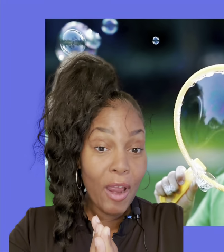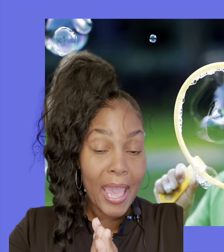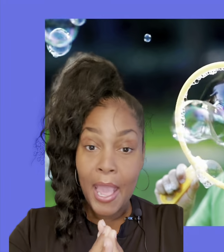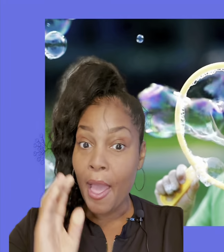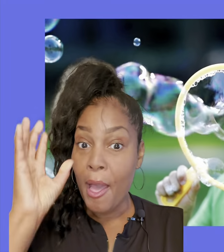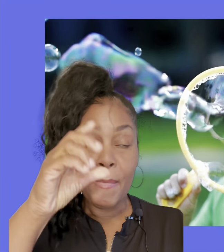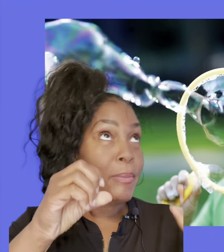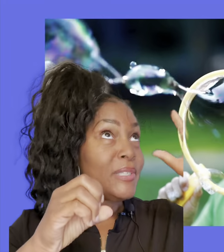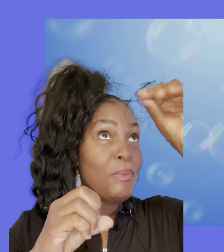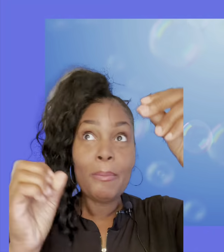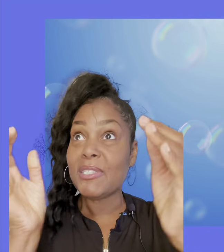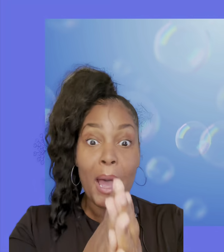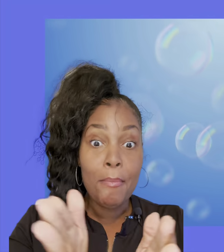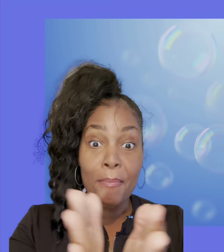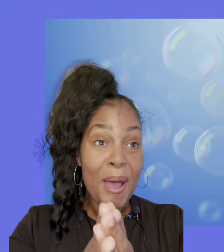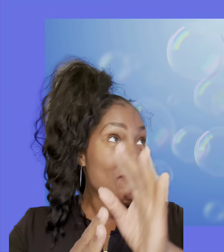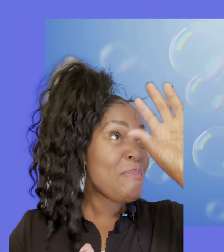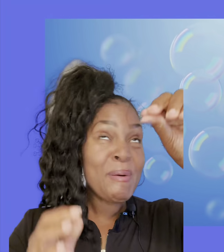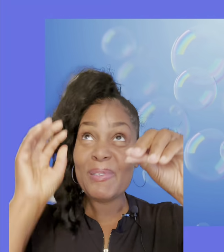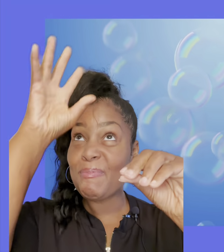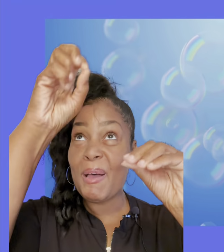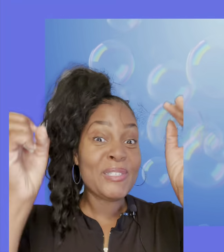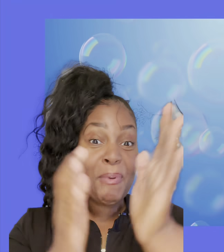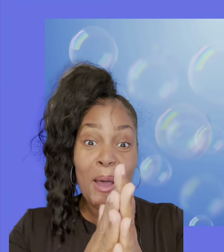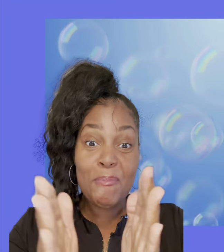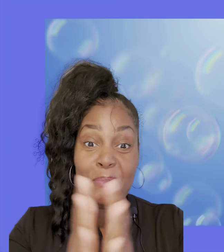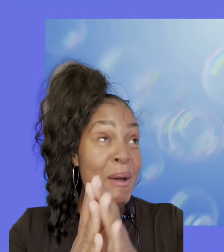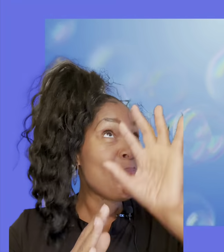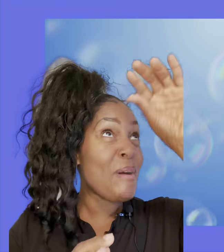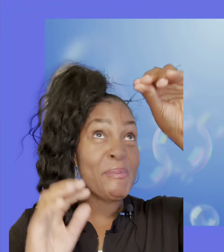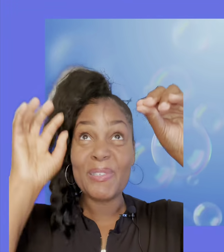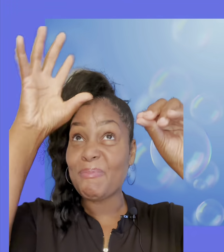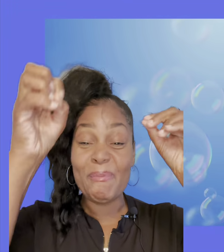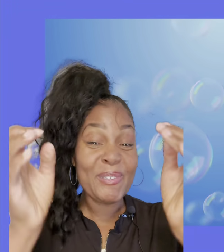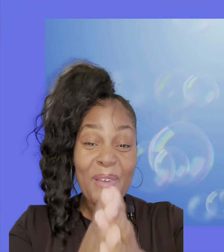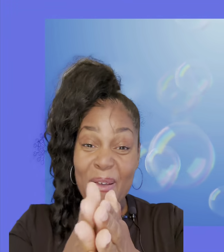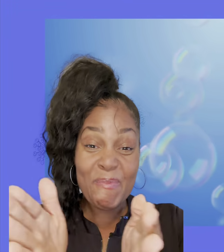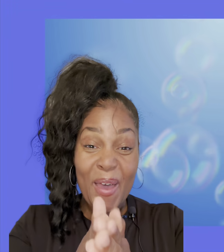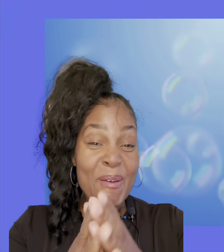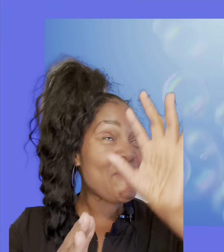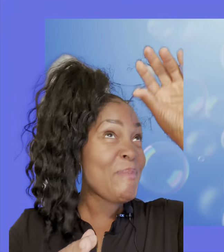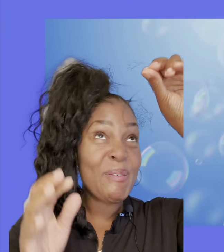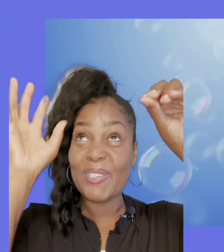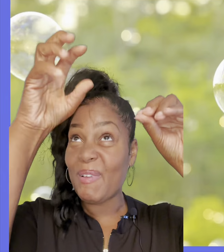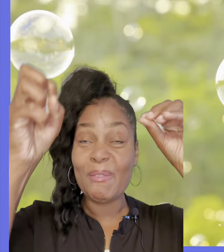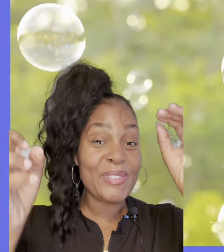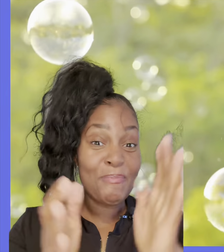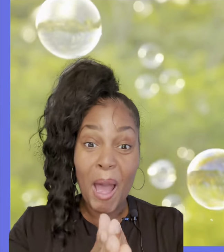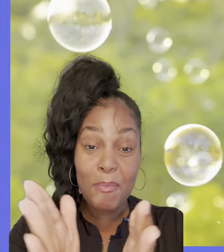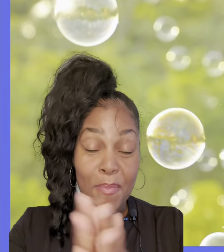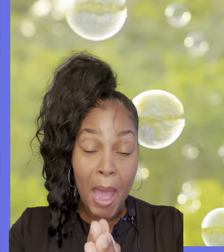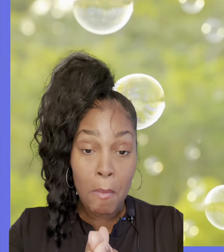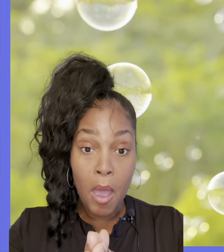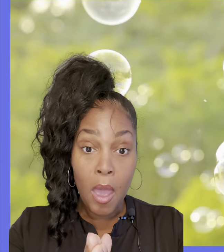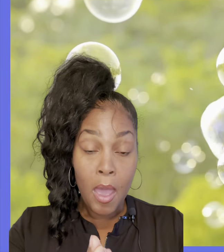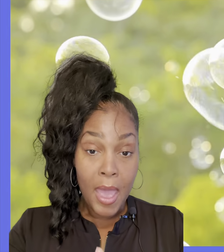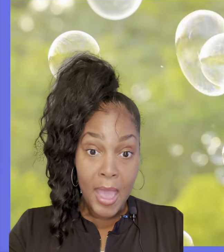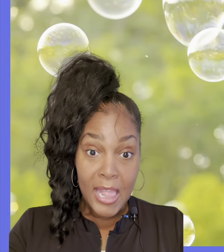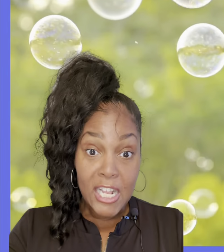Let's try. Bubbles, bubbles, pop, pop. Bubbles, bubbles, pop, pop. Bubbles, bubbles, pop, pop. Bubbles, bubbles, pop,